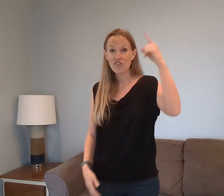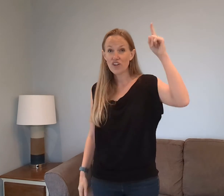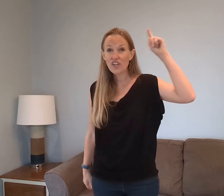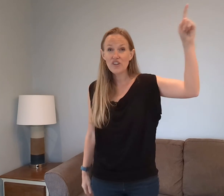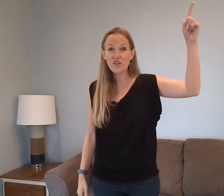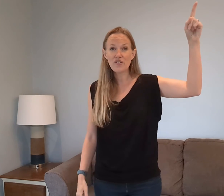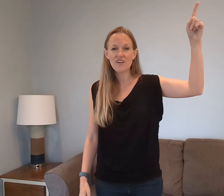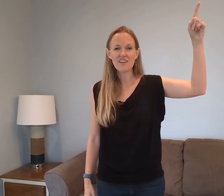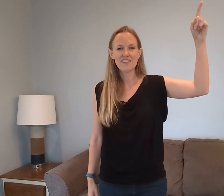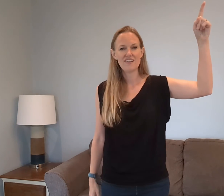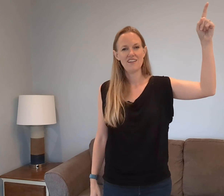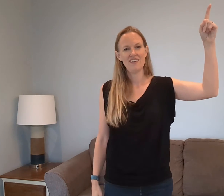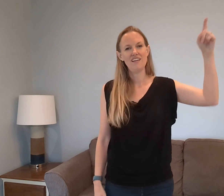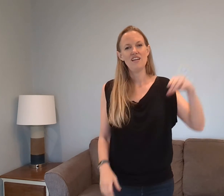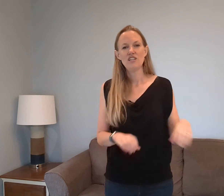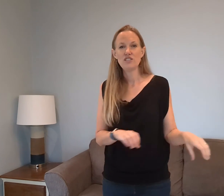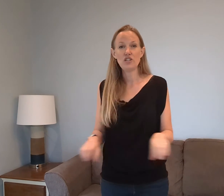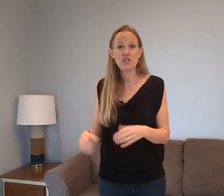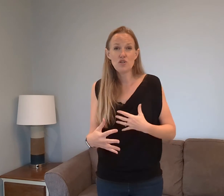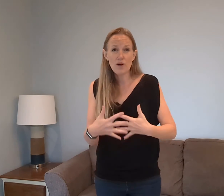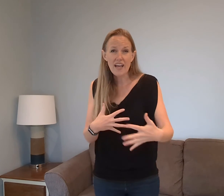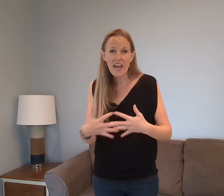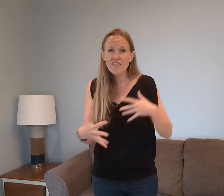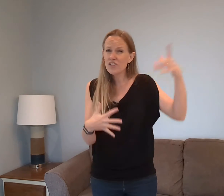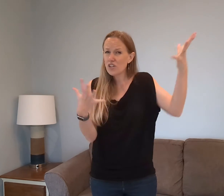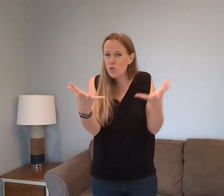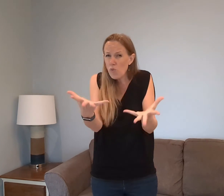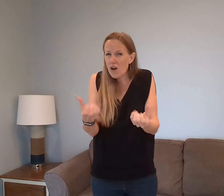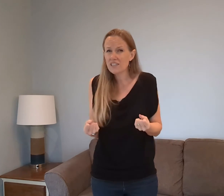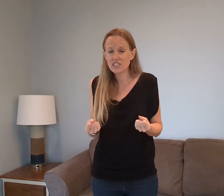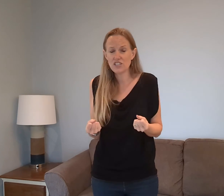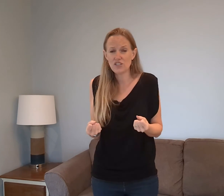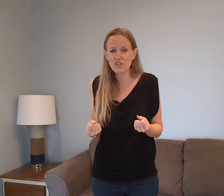for you to do whatever you want to